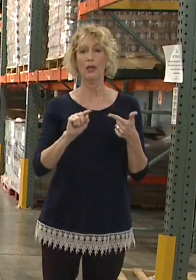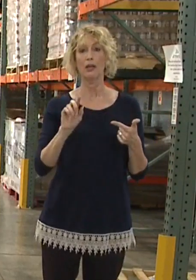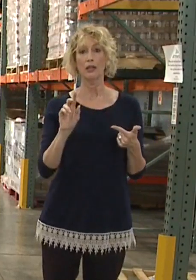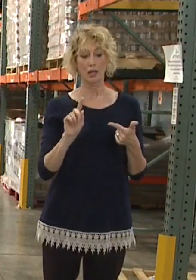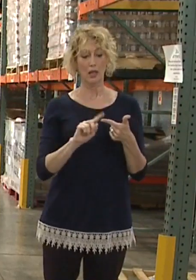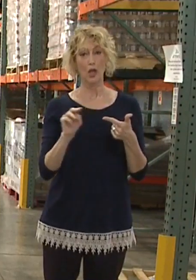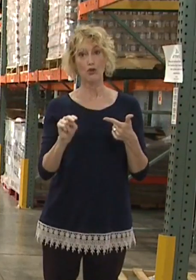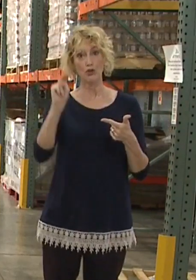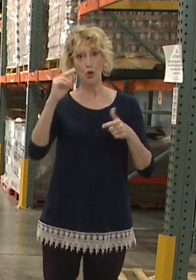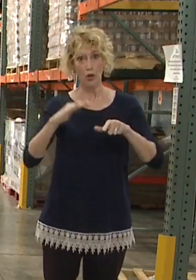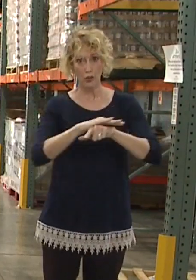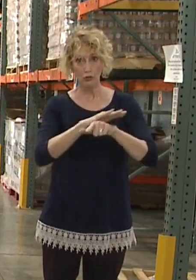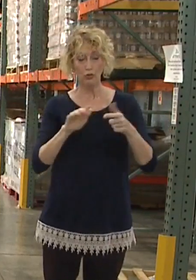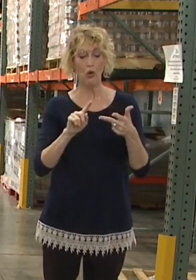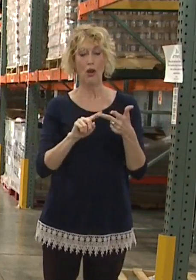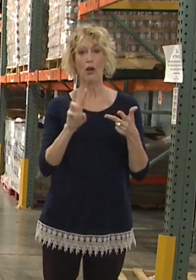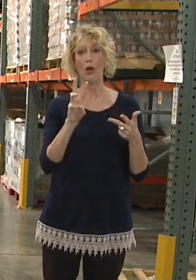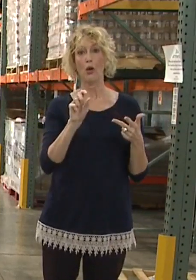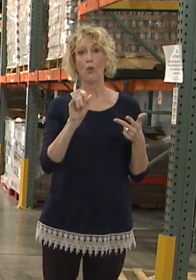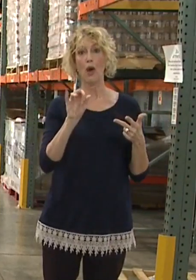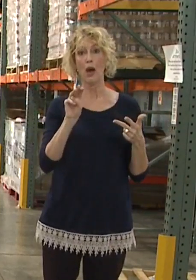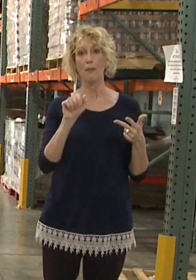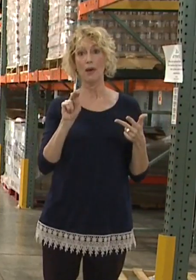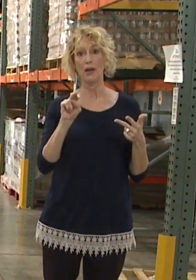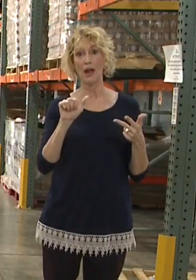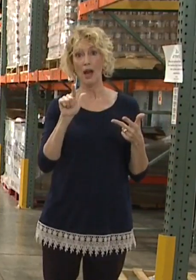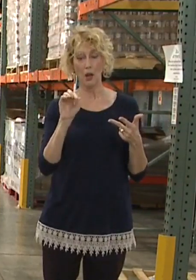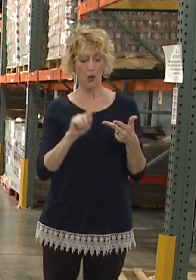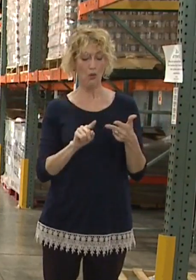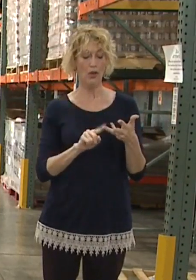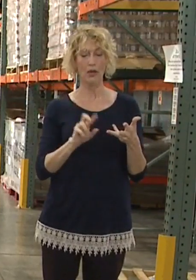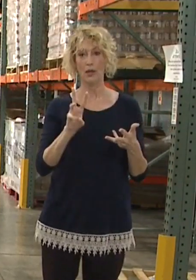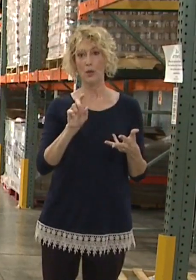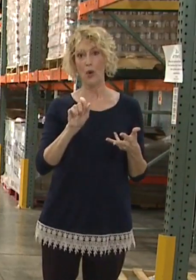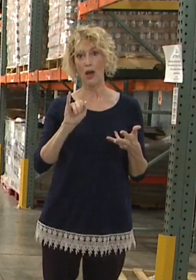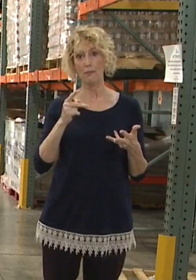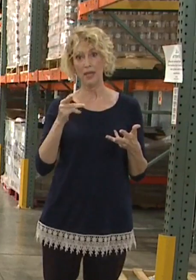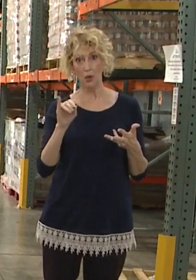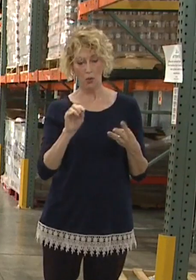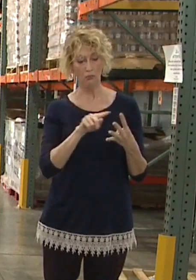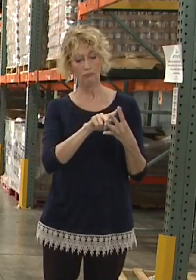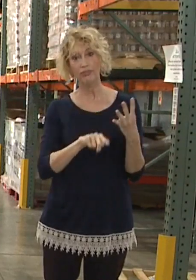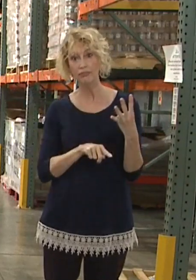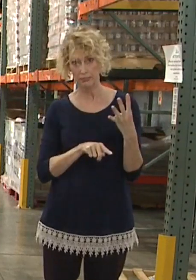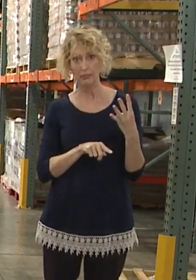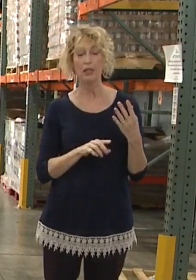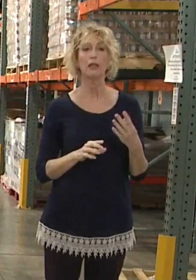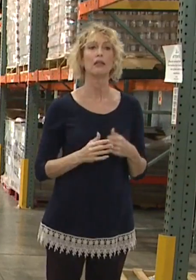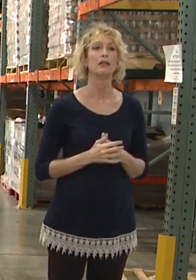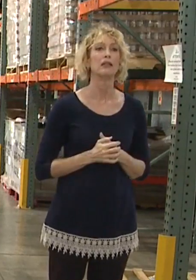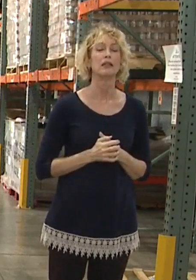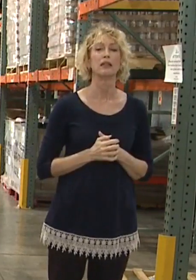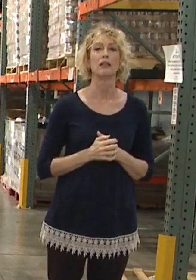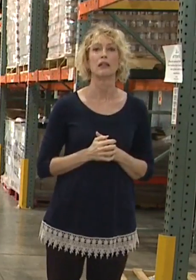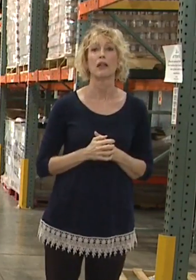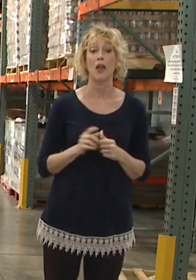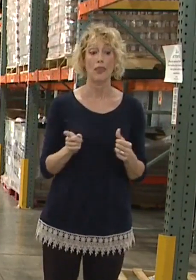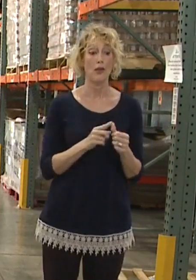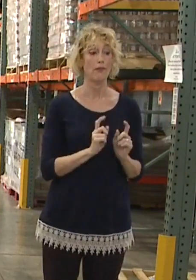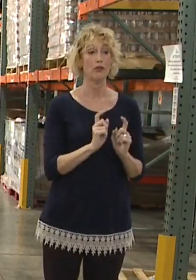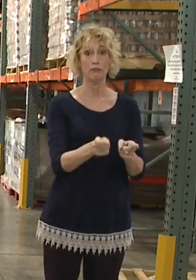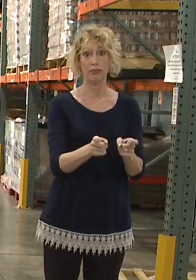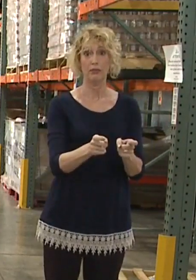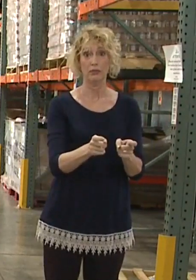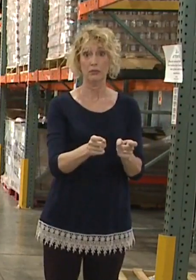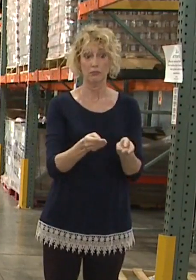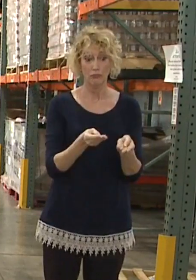on the North Shore, Waimanalo Recreation Center, the Waipio Peninsula Soccer Complex. And the first handout is going to